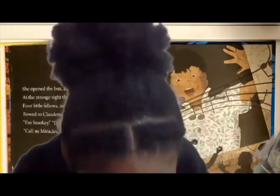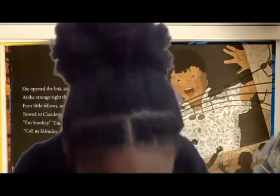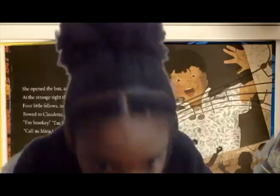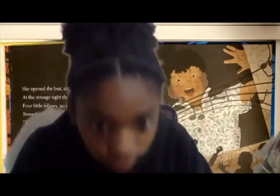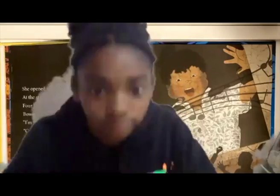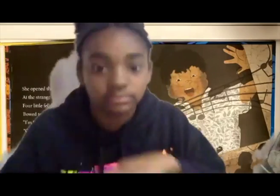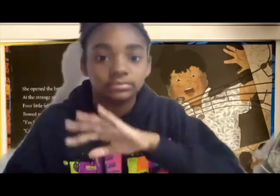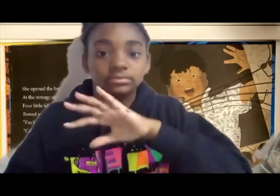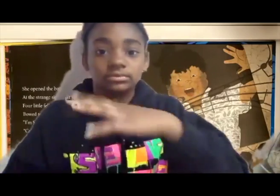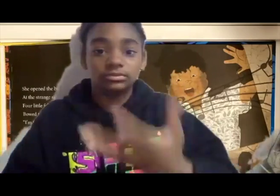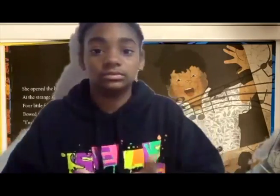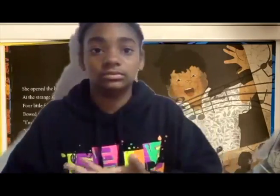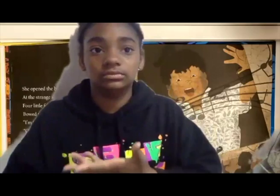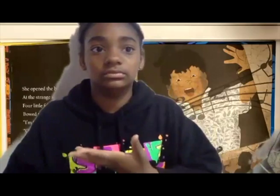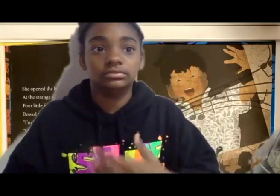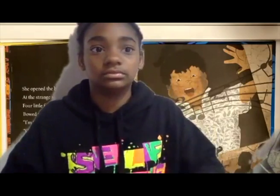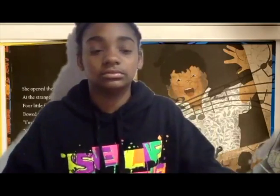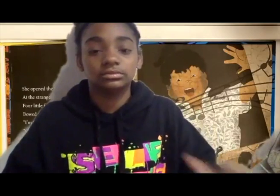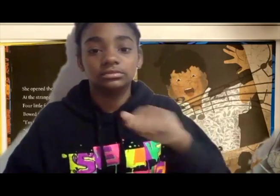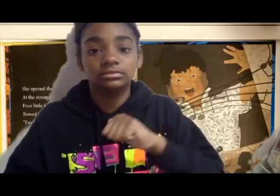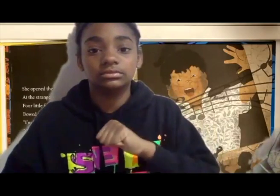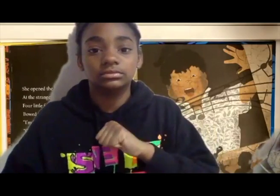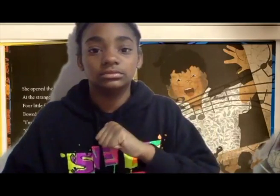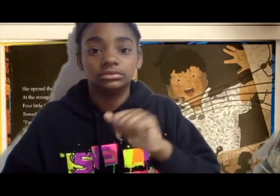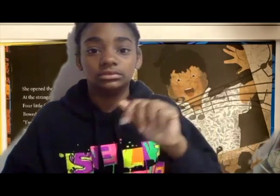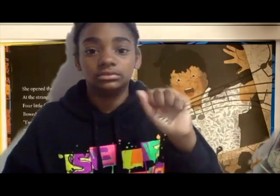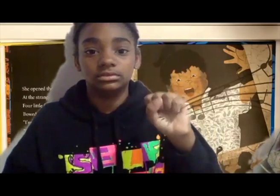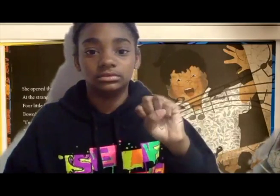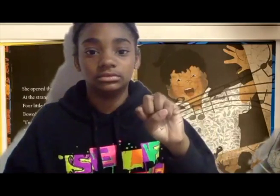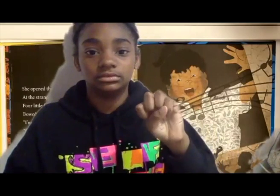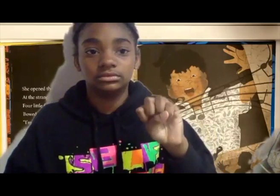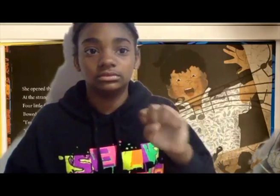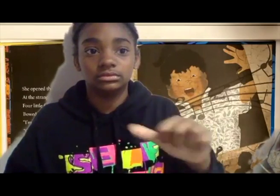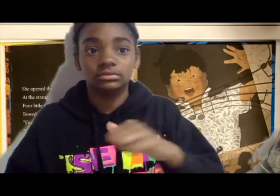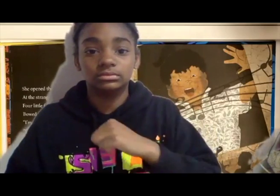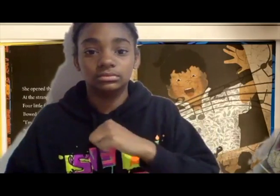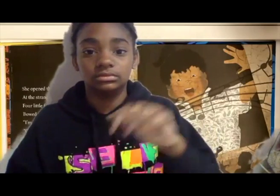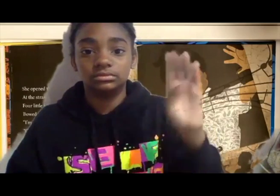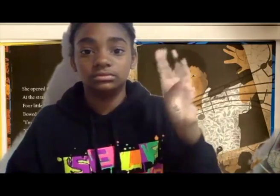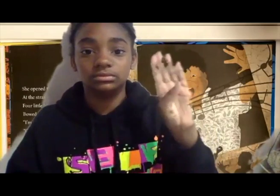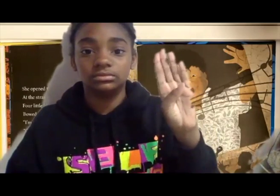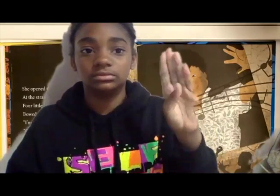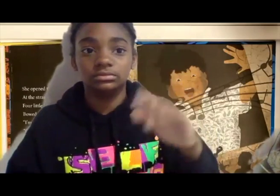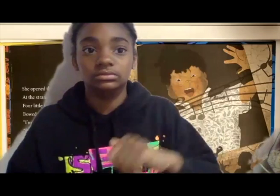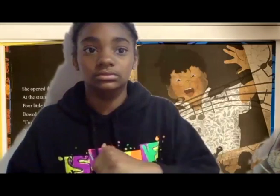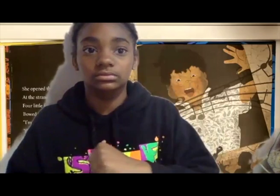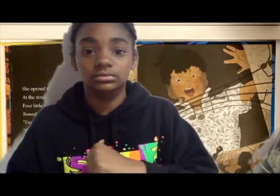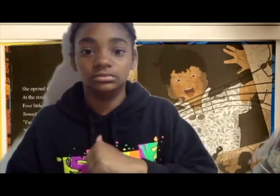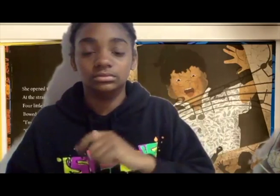Smokey. I'm Bobby. I'm Ronnie. I'm Pete. Call us Miracles.